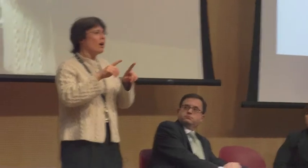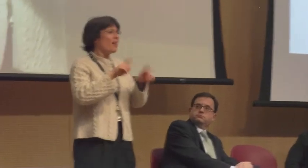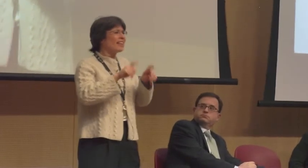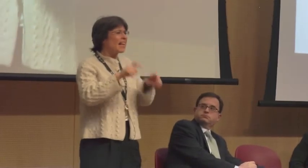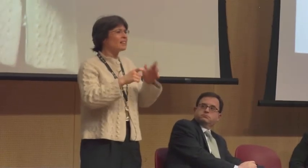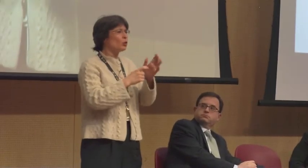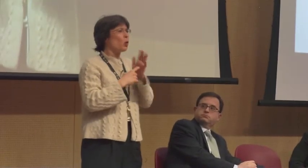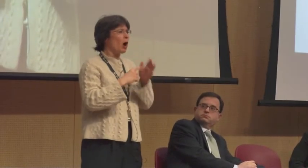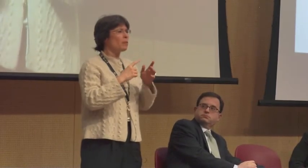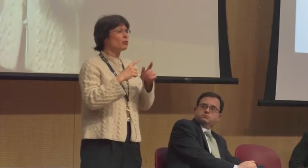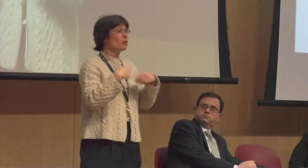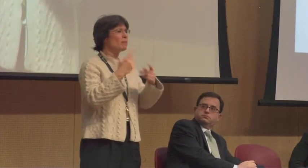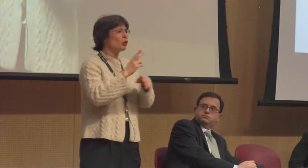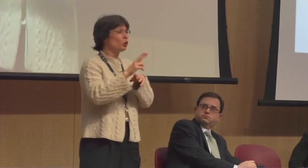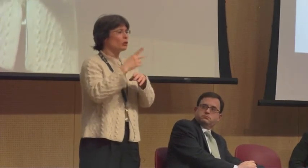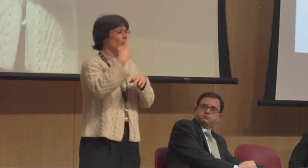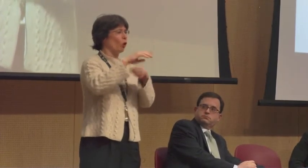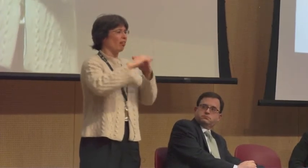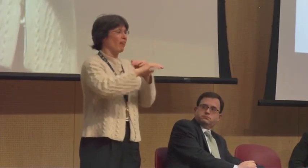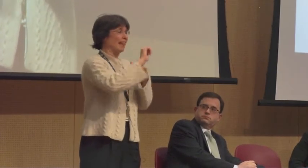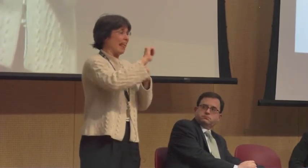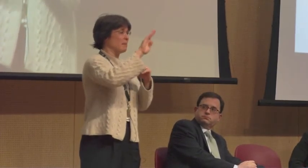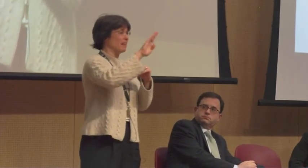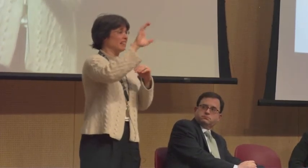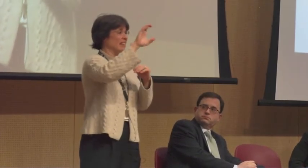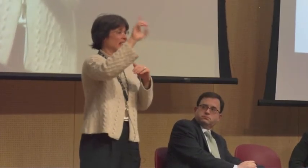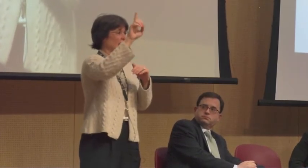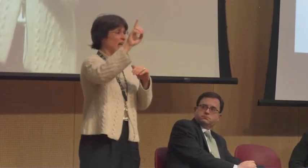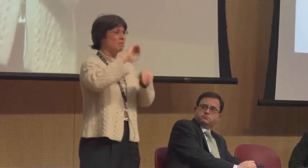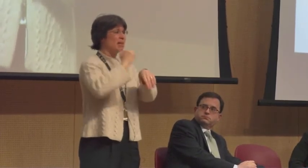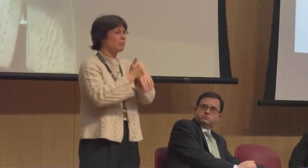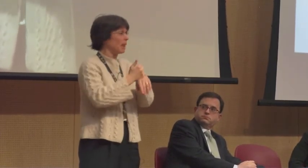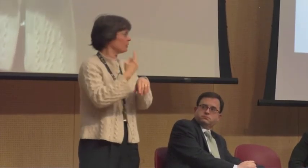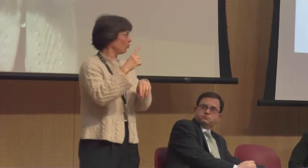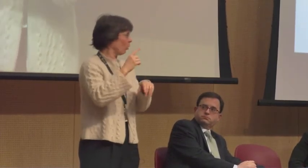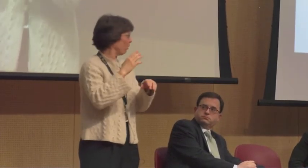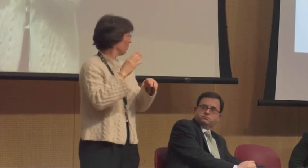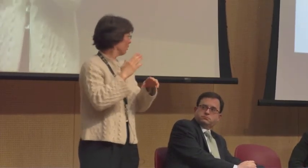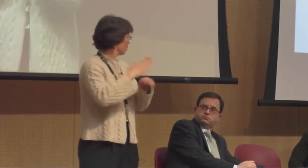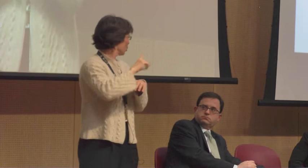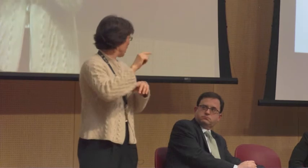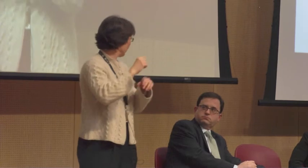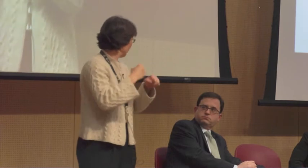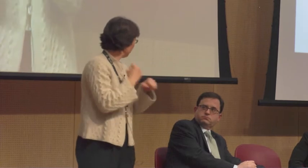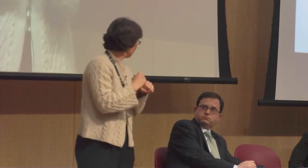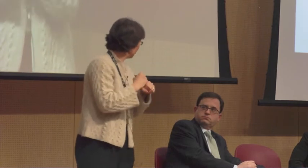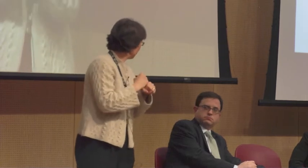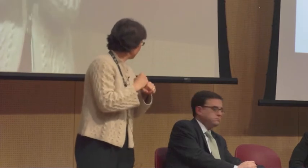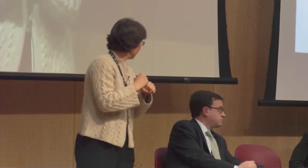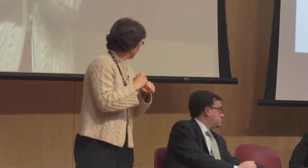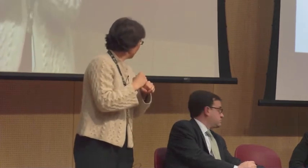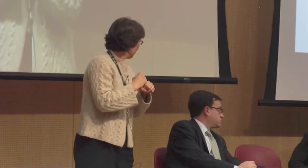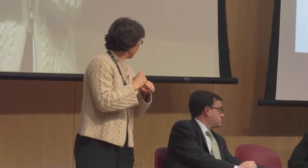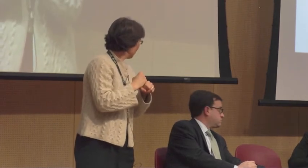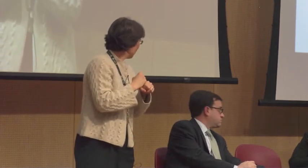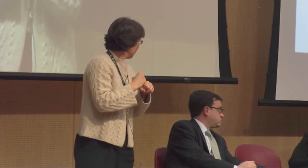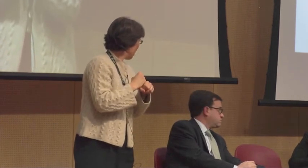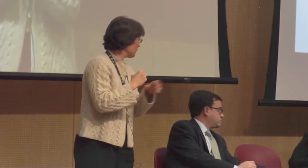The testing requirements we've been using for level A, B, C, D have been in place for 20 years. I